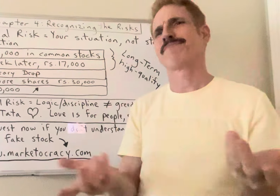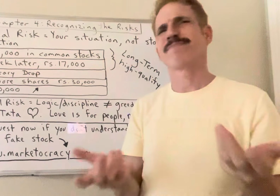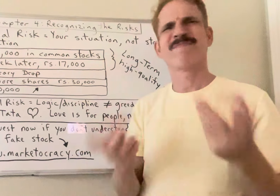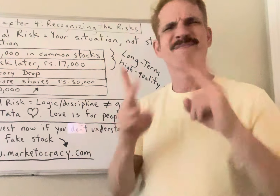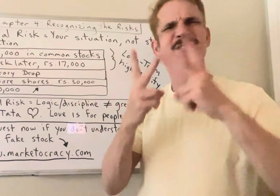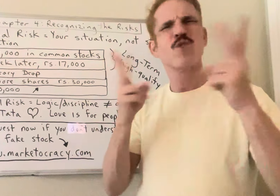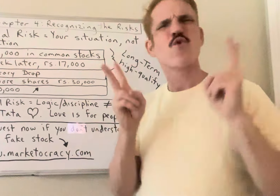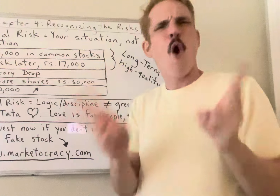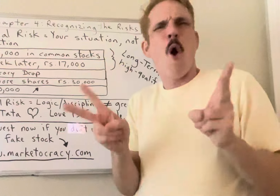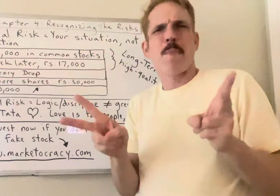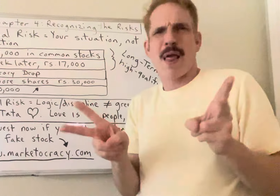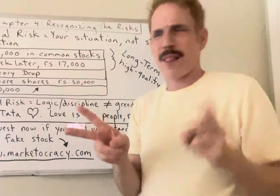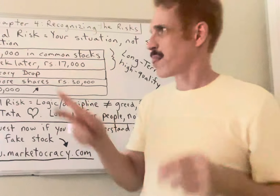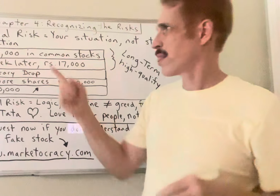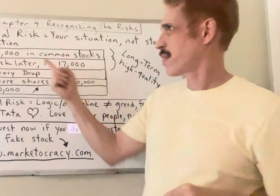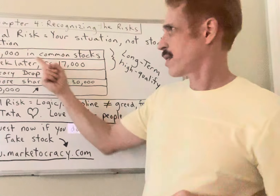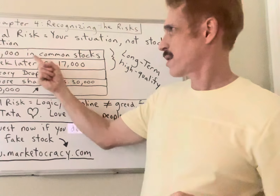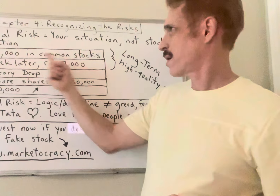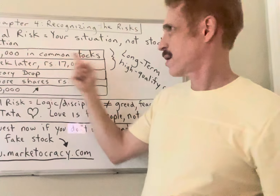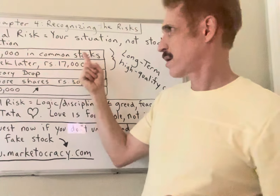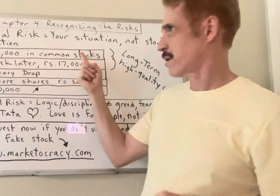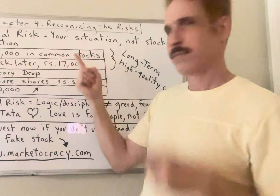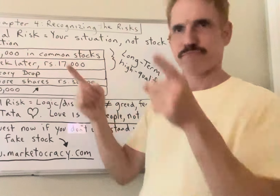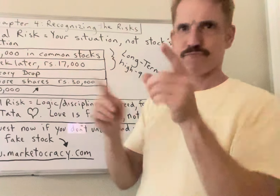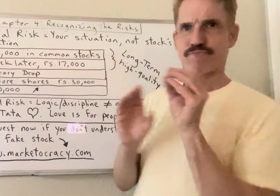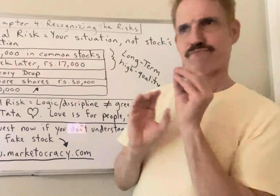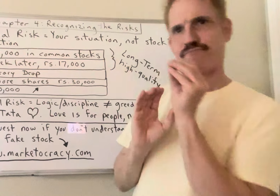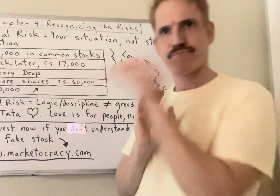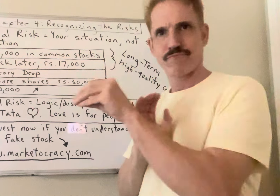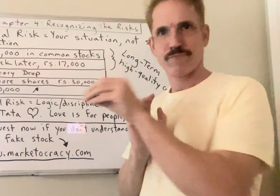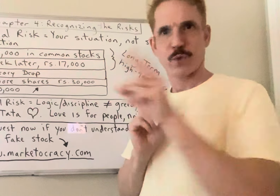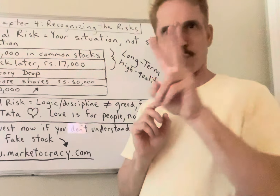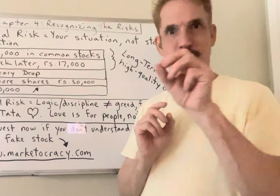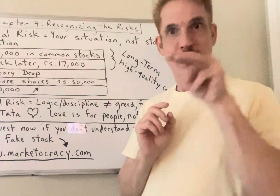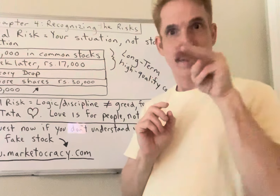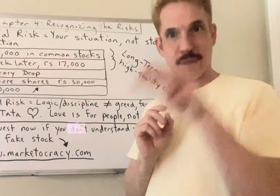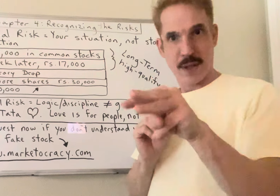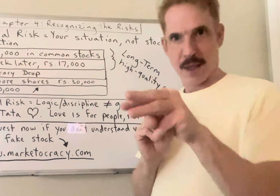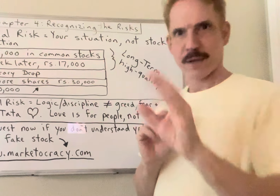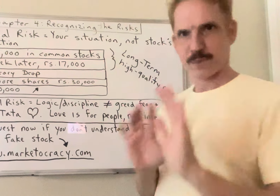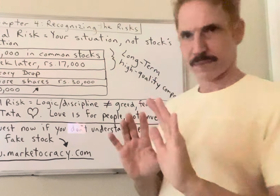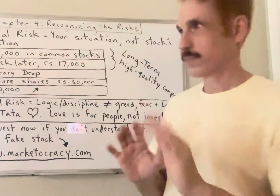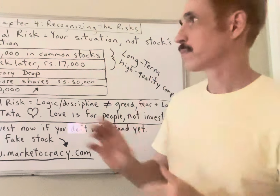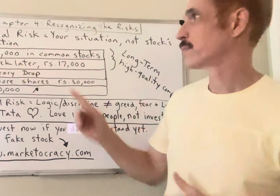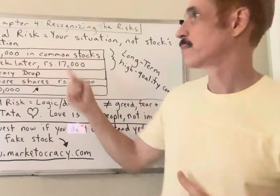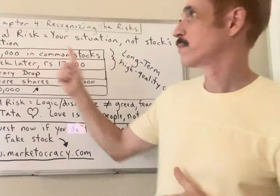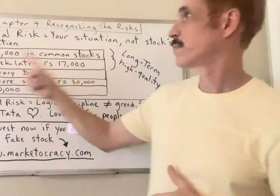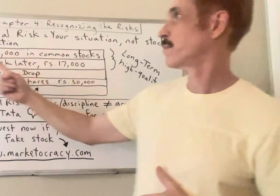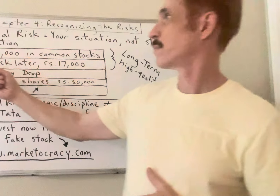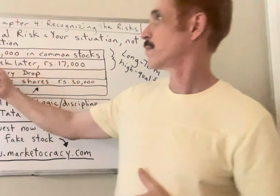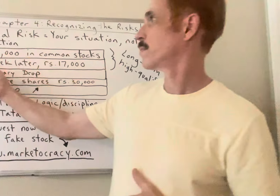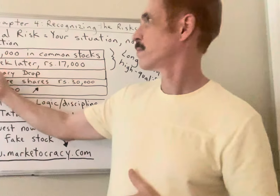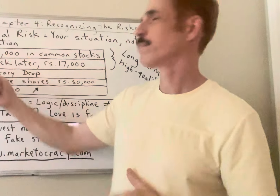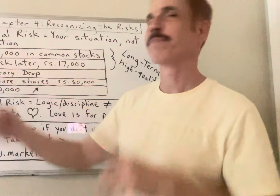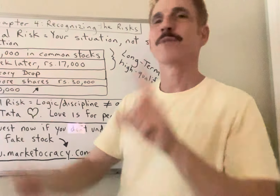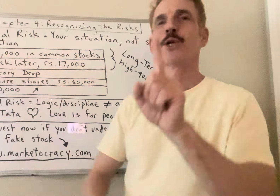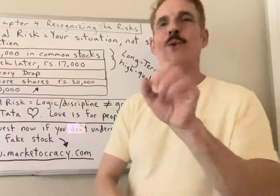that, I'm not sure who said it, intelligence agency, but somebody said, you know, we're all dealing with this